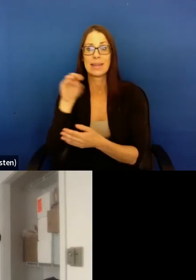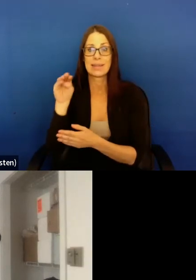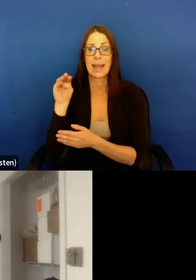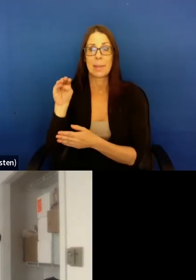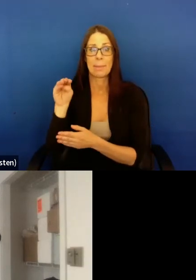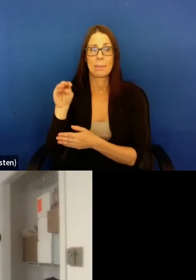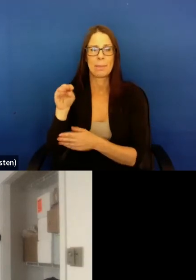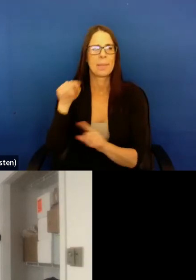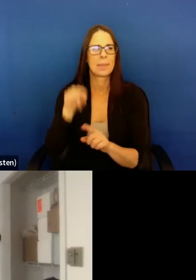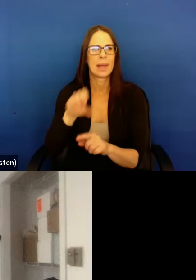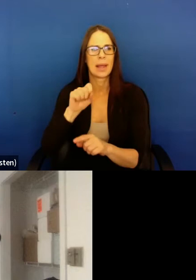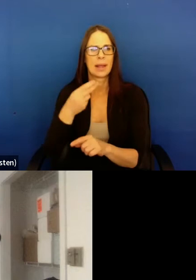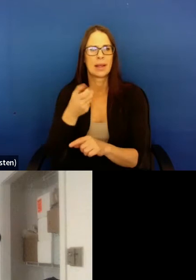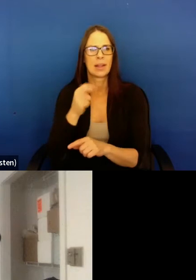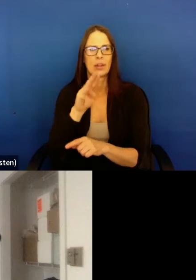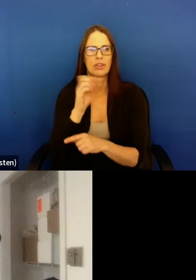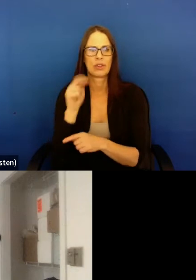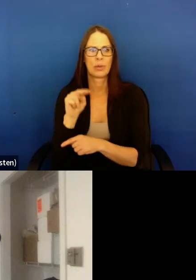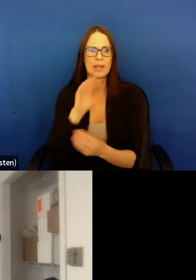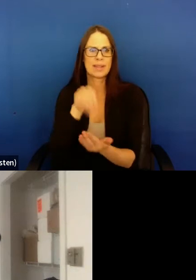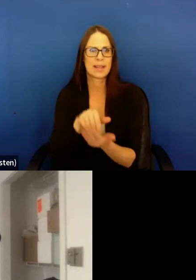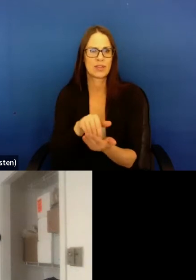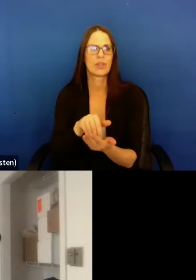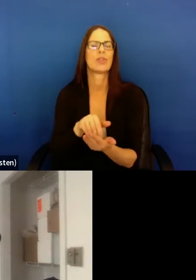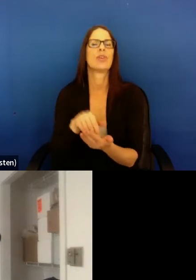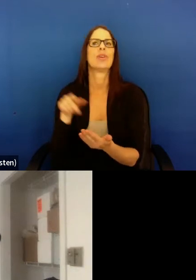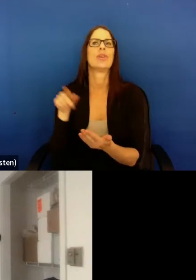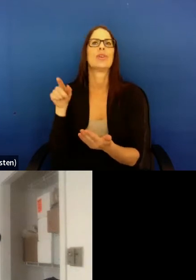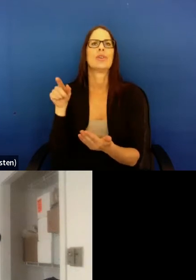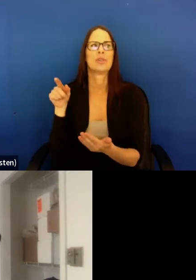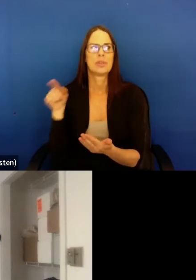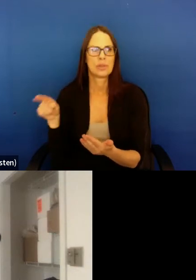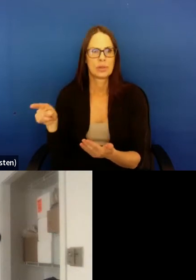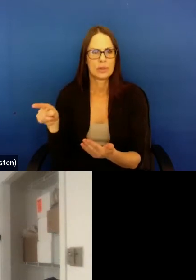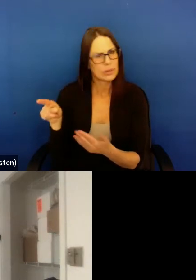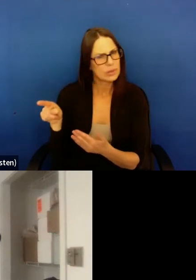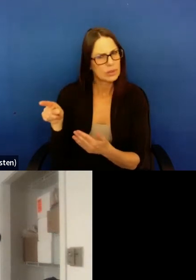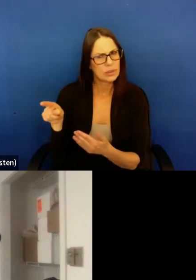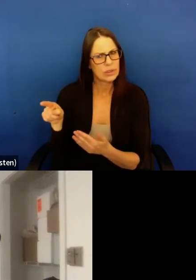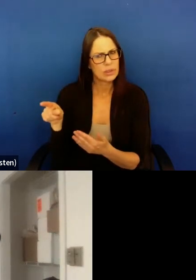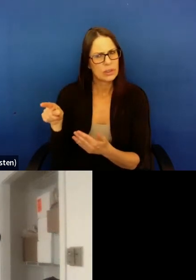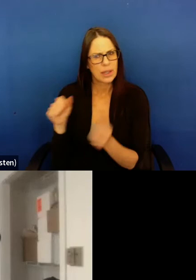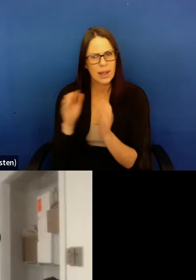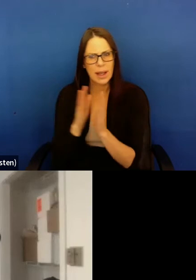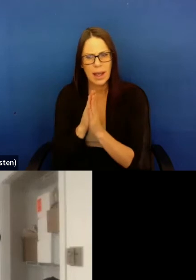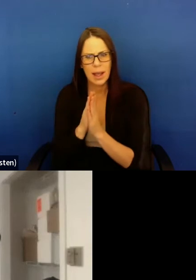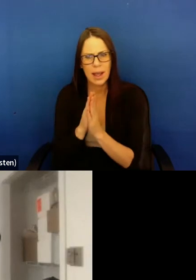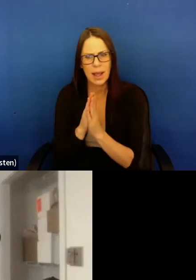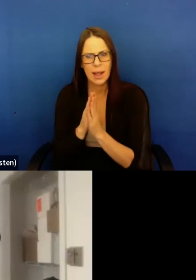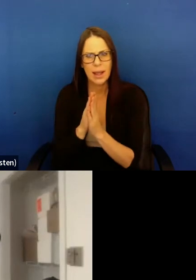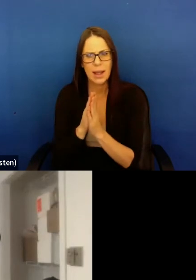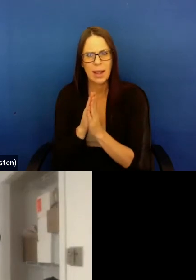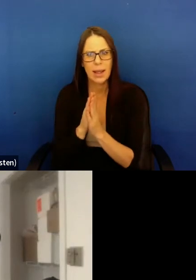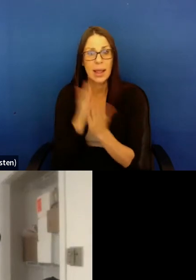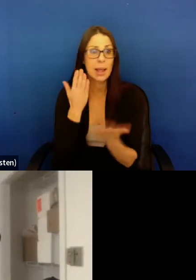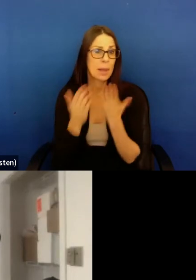the Sherman Center, Entrepreneurship Sherman Center, she asked, as a sort of culmination of all these issues coming up, it might be helpful if we had some sort